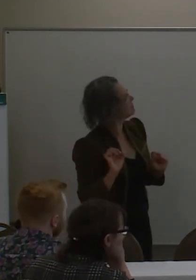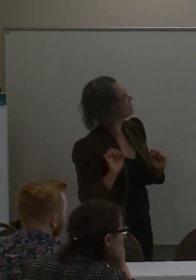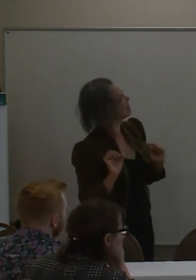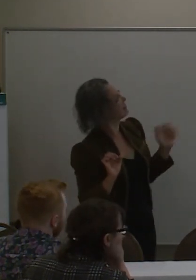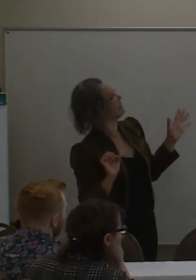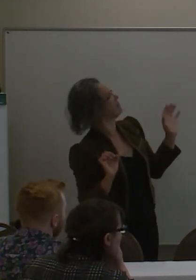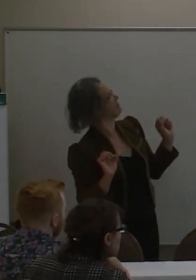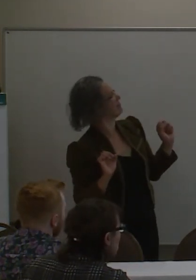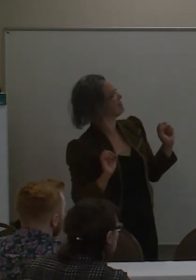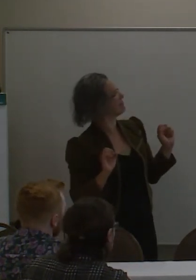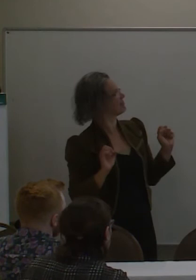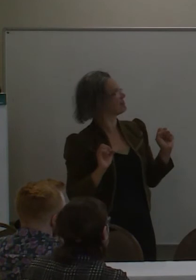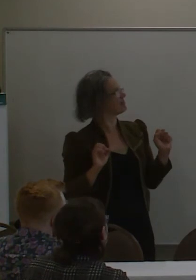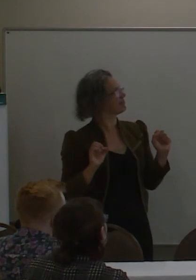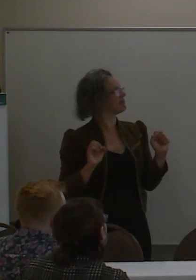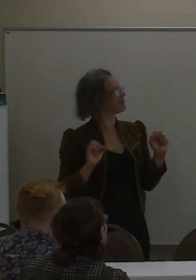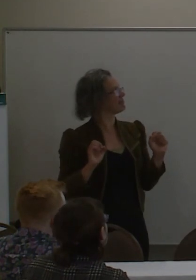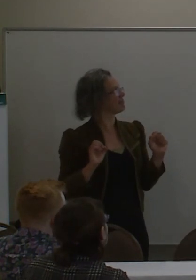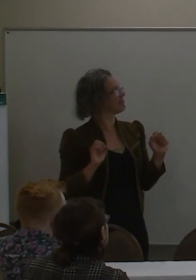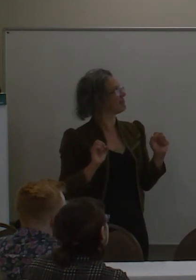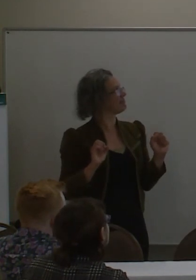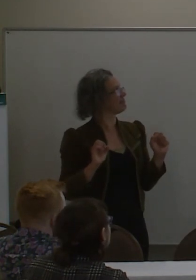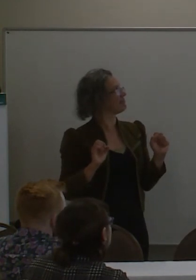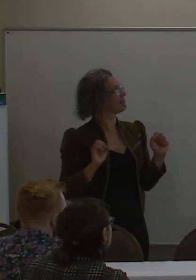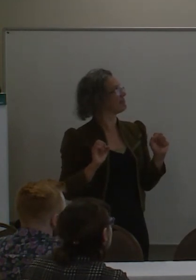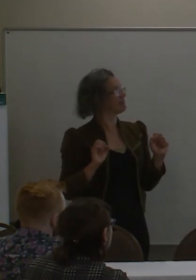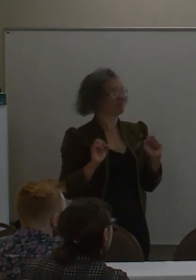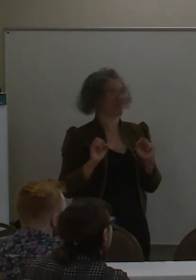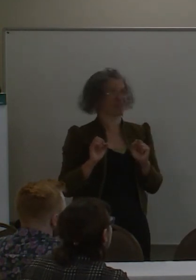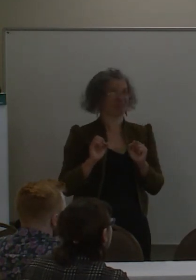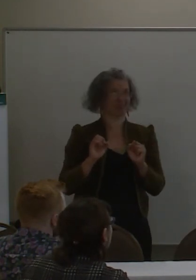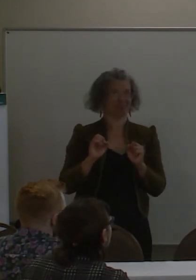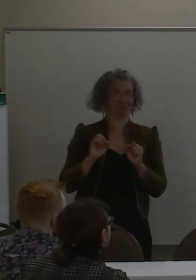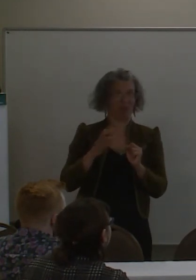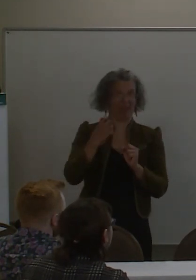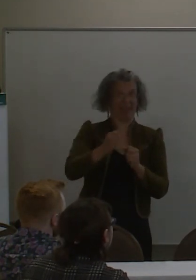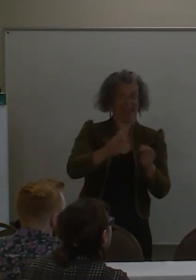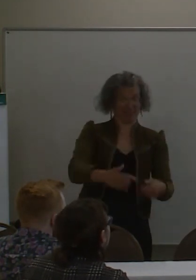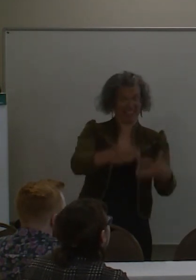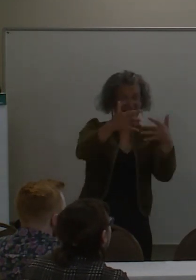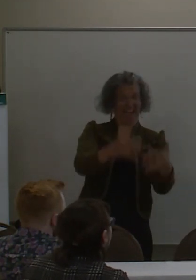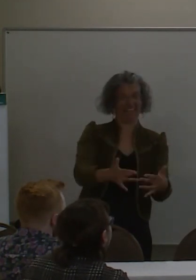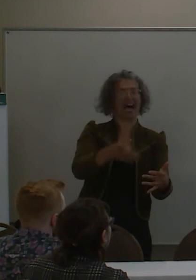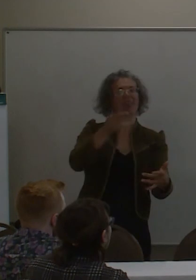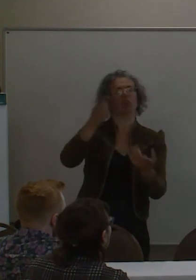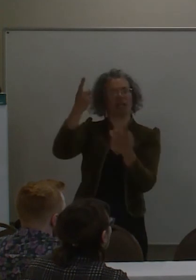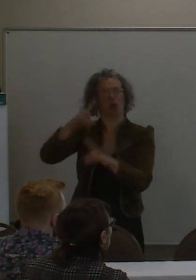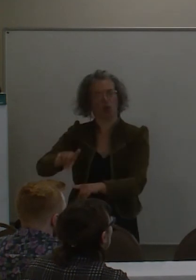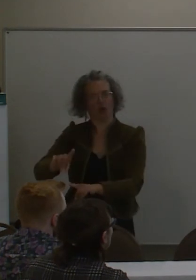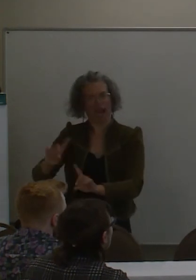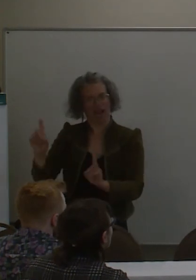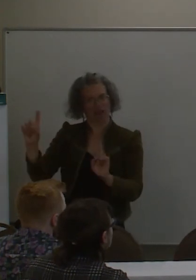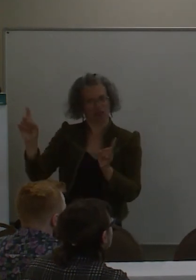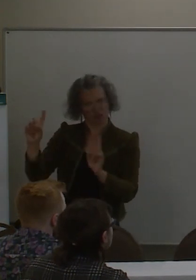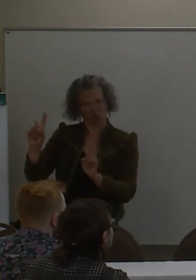so usage. Your practice is only good as your yardstick for assessing your collection use. So Google